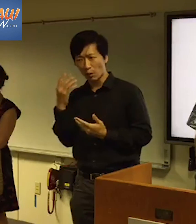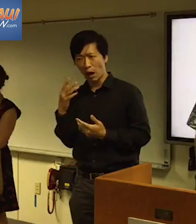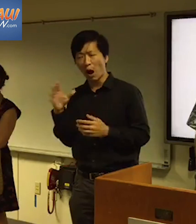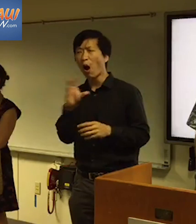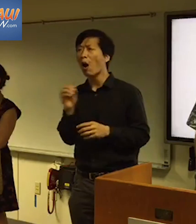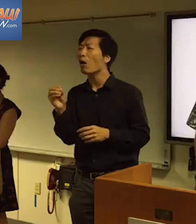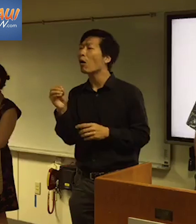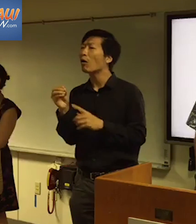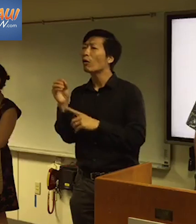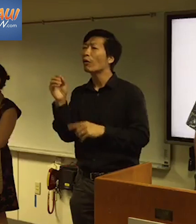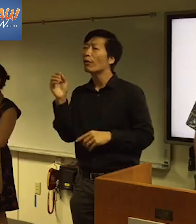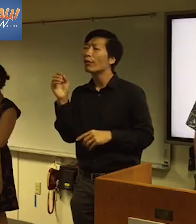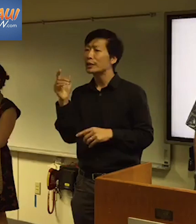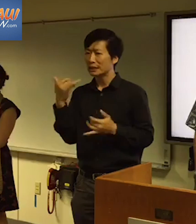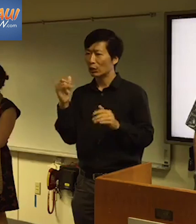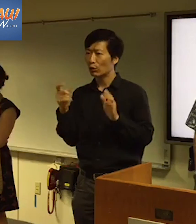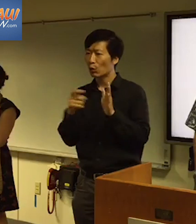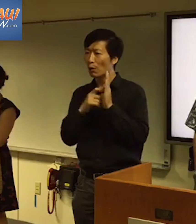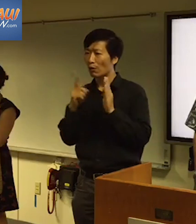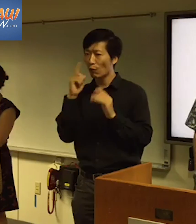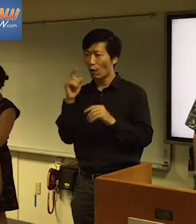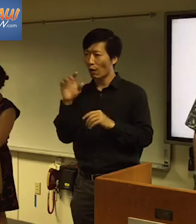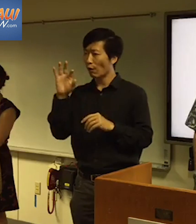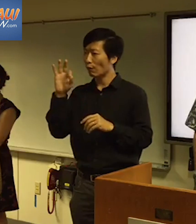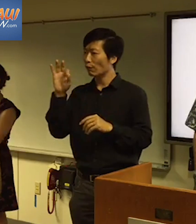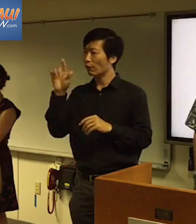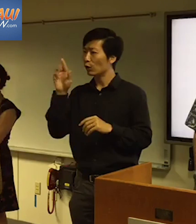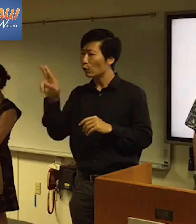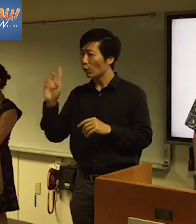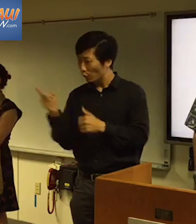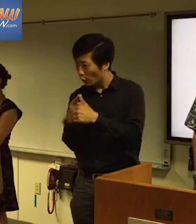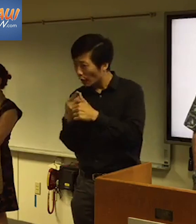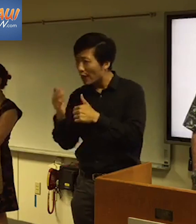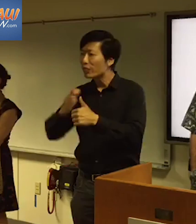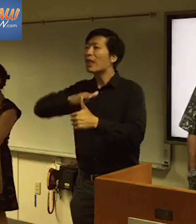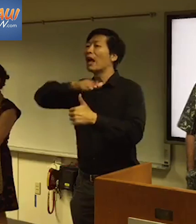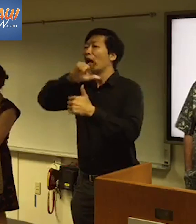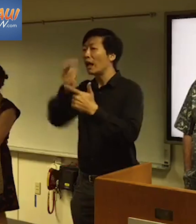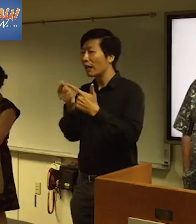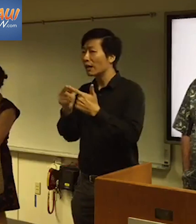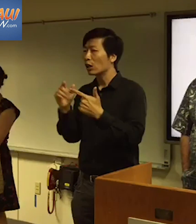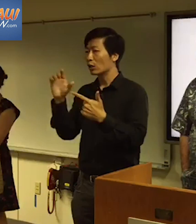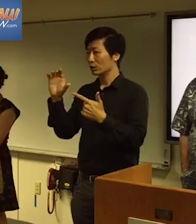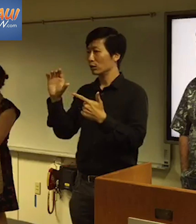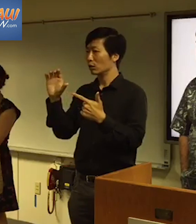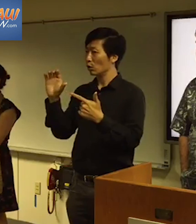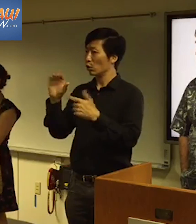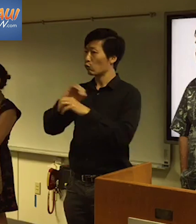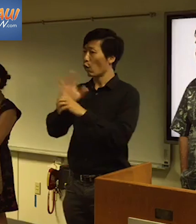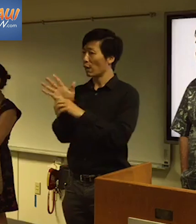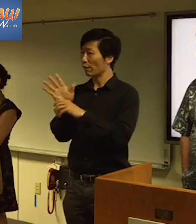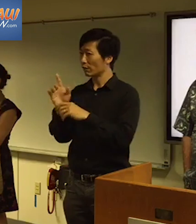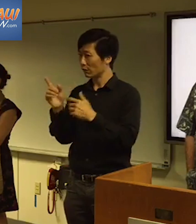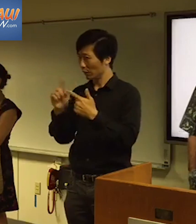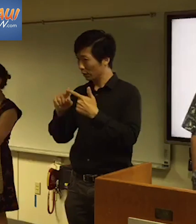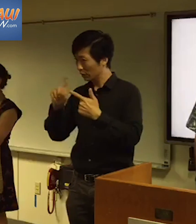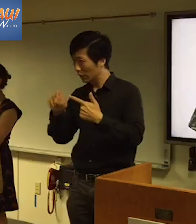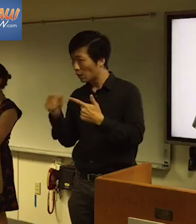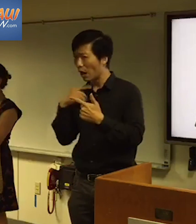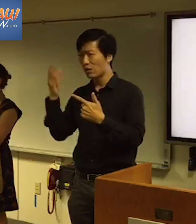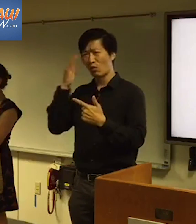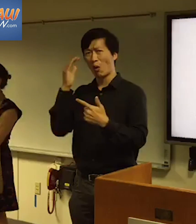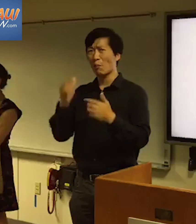do sentinel testing in our community so that we can get a sense of whether the virus is here.